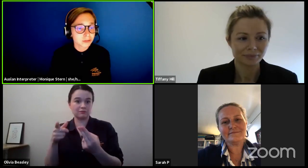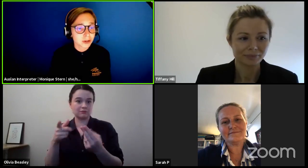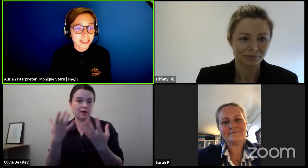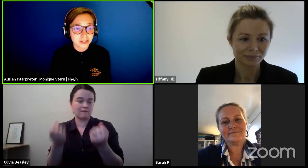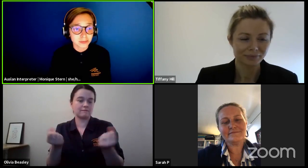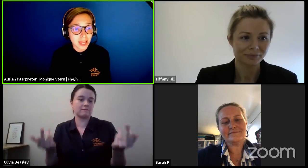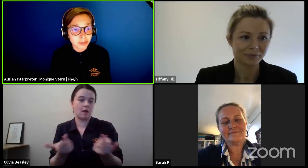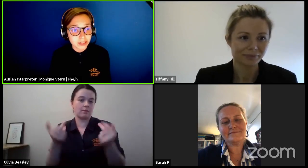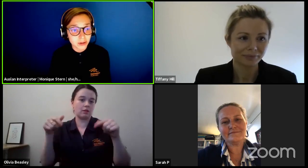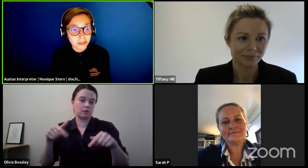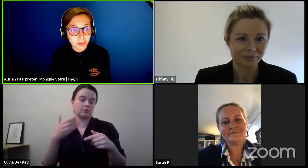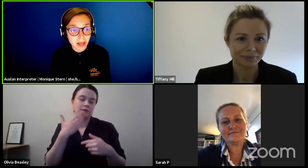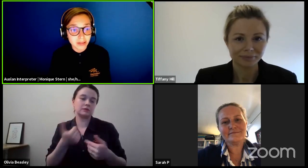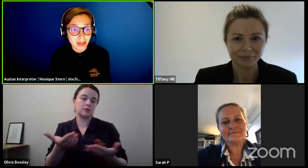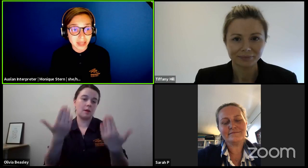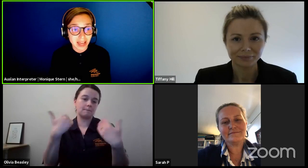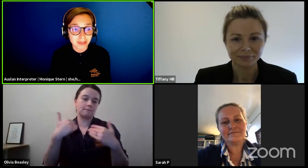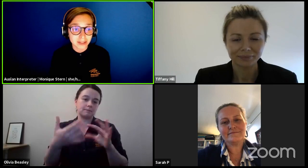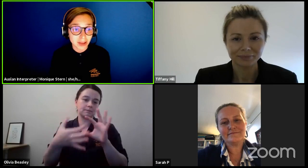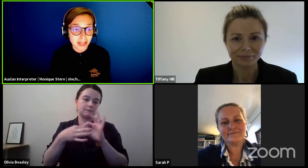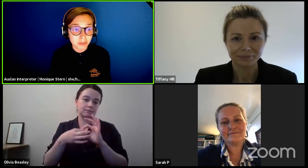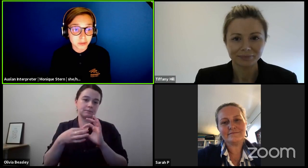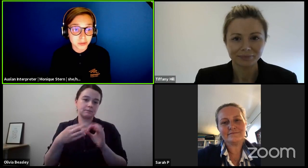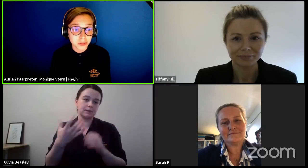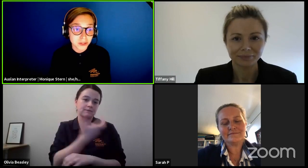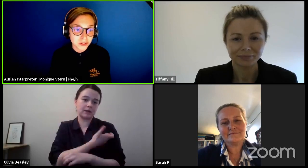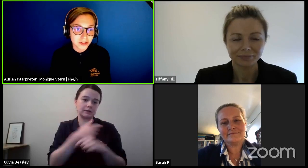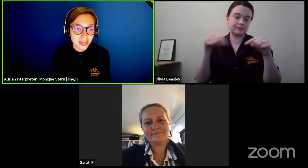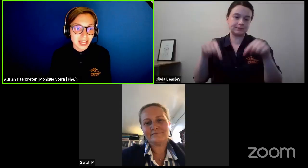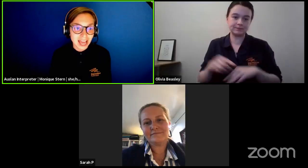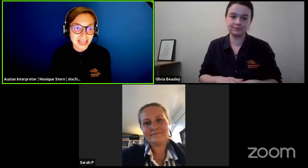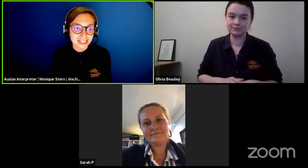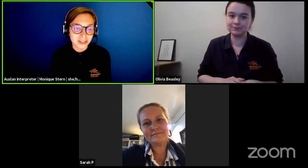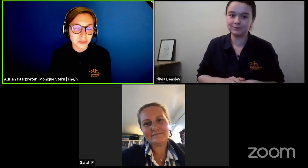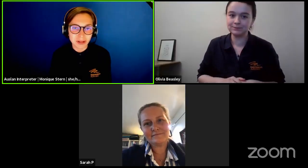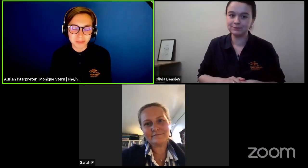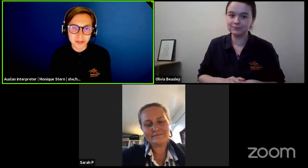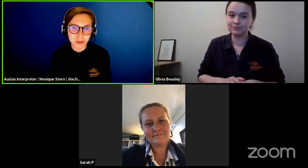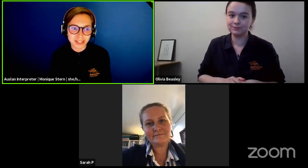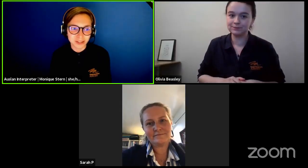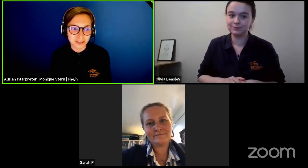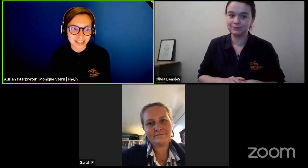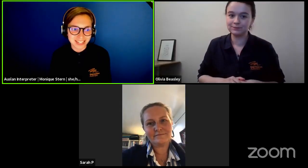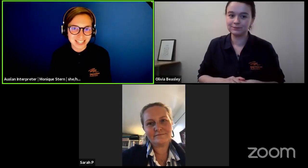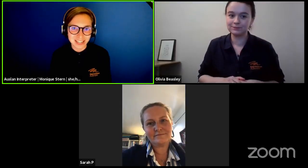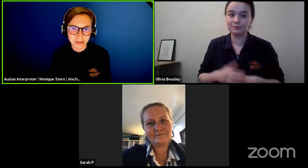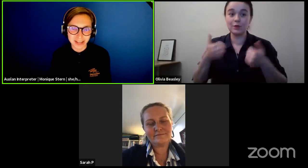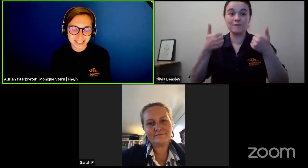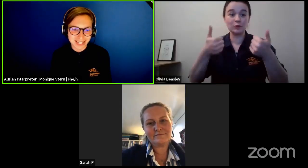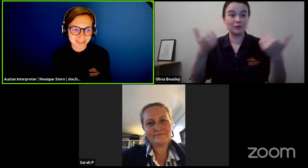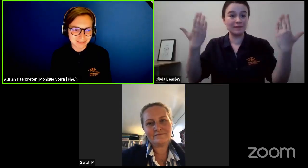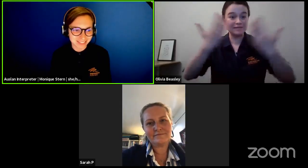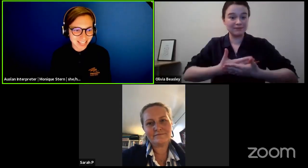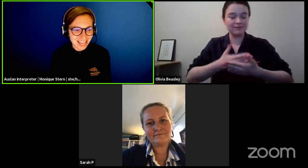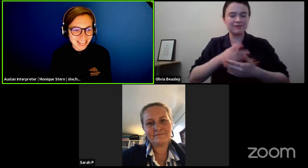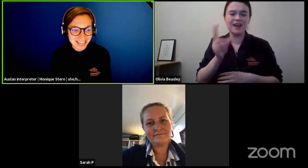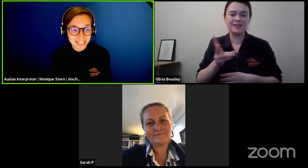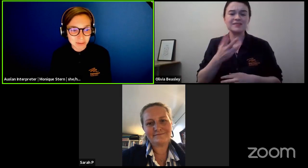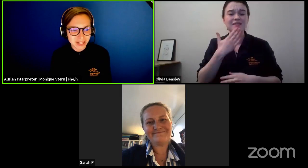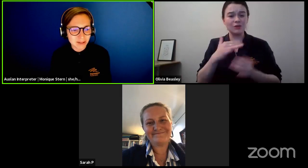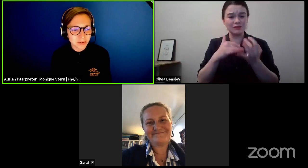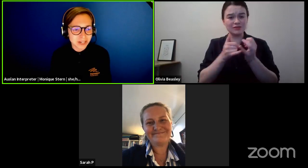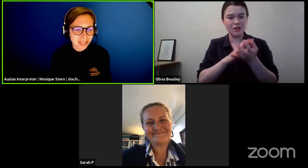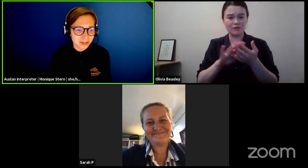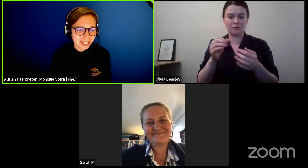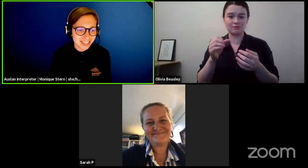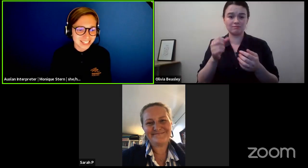please do let your friends and family know as well that we have this available to you, and you're welcome to join us on site to get your vaccine.